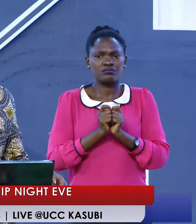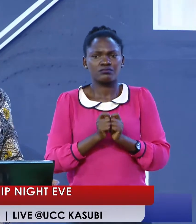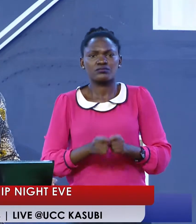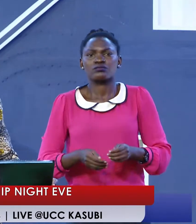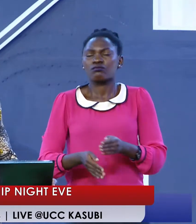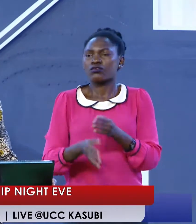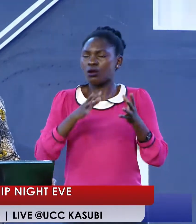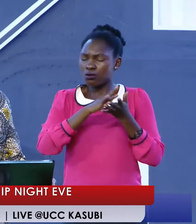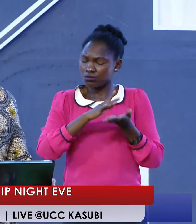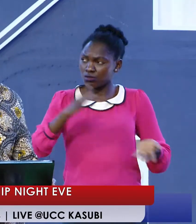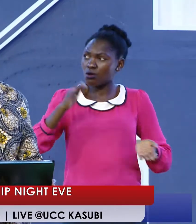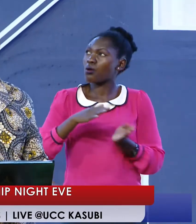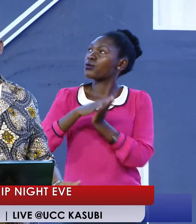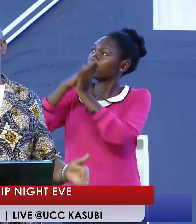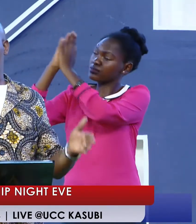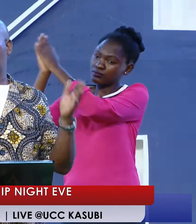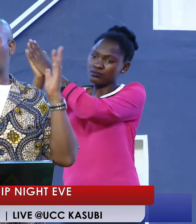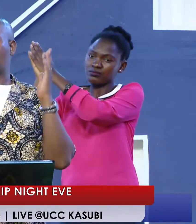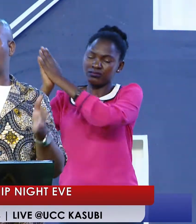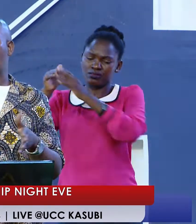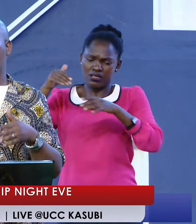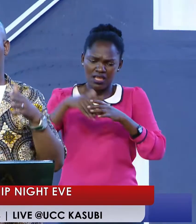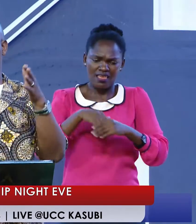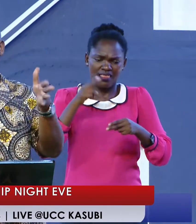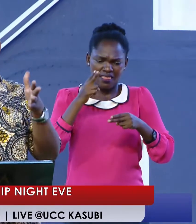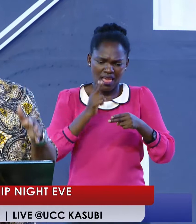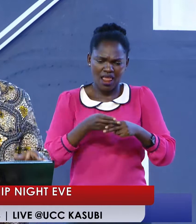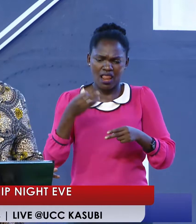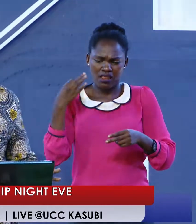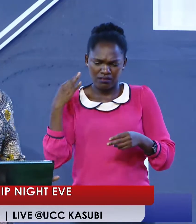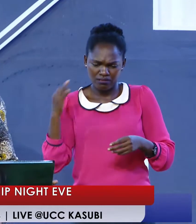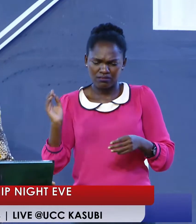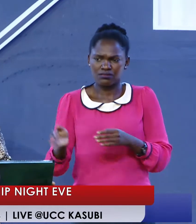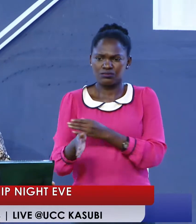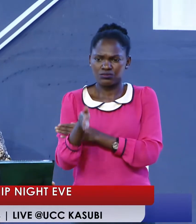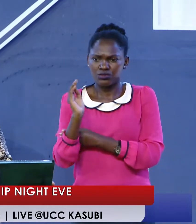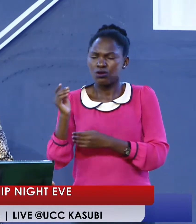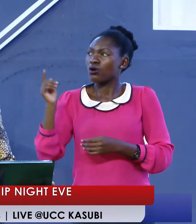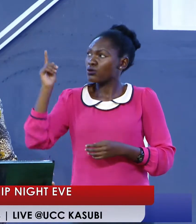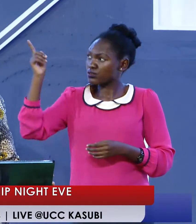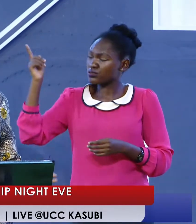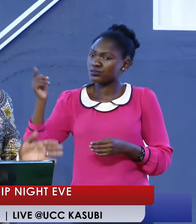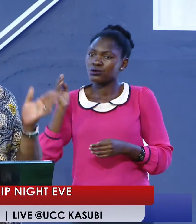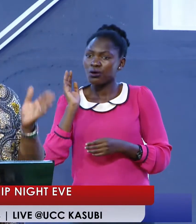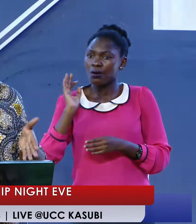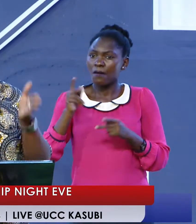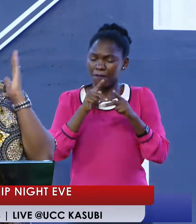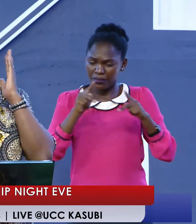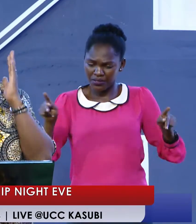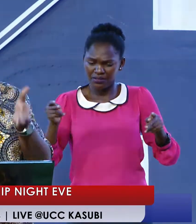mukama. Glory back unto God. Ebirungi bya Katonda bafe biberi abantu be. That his peace may be upon his people.